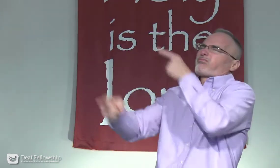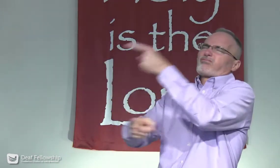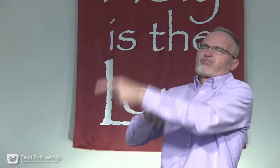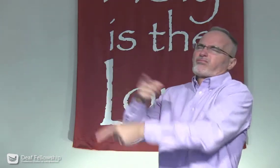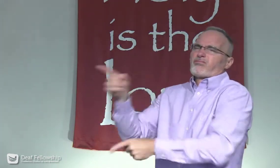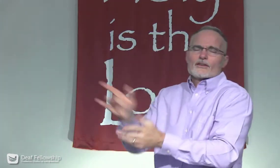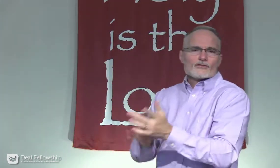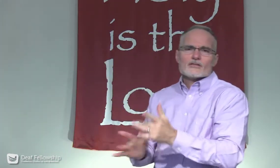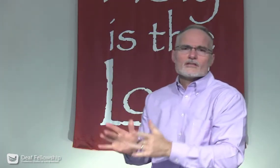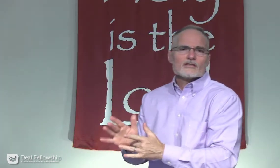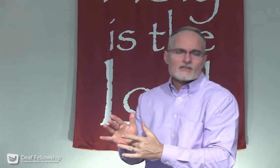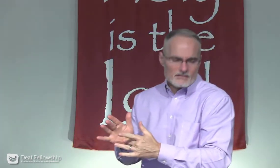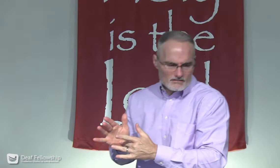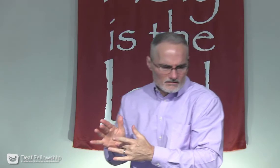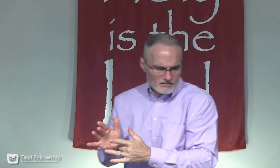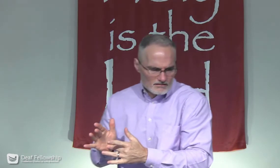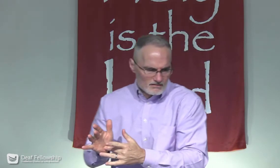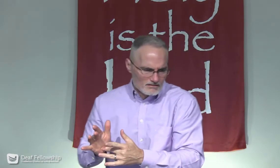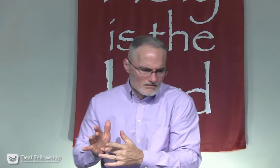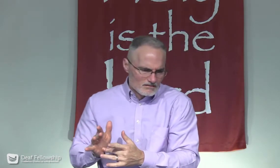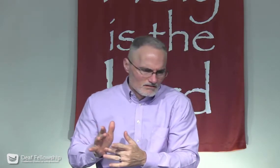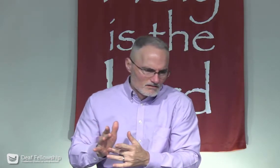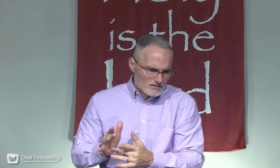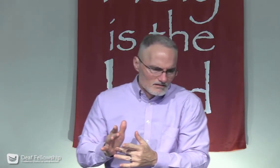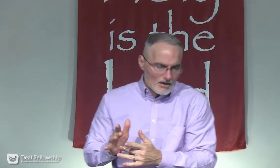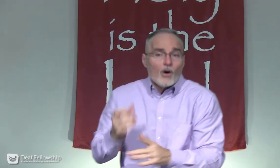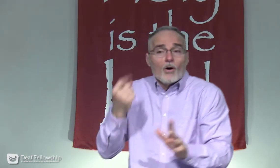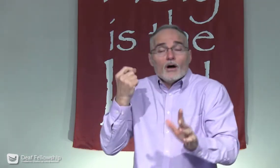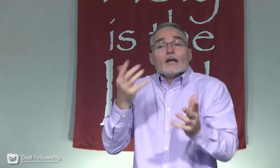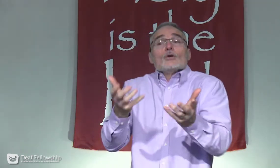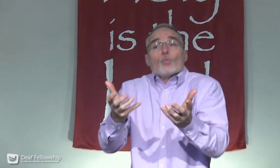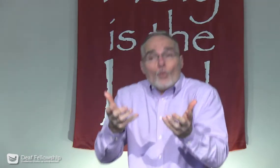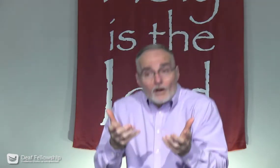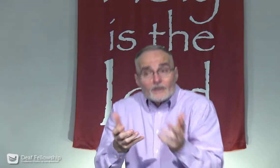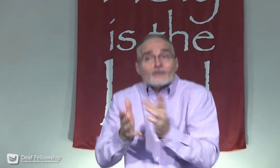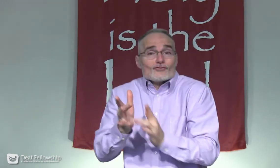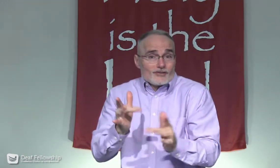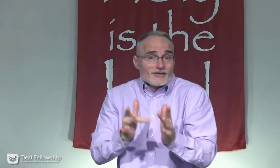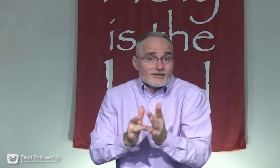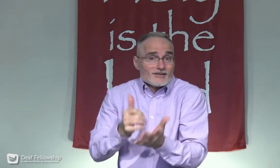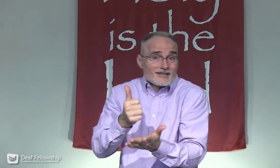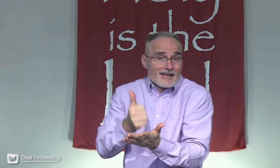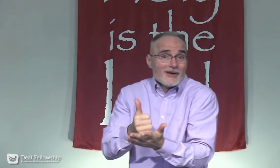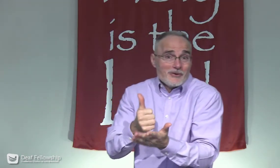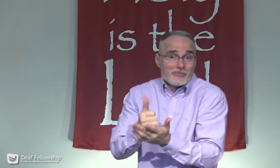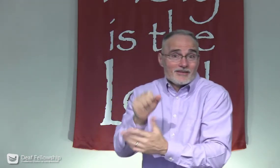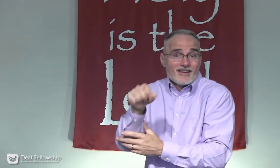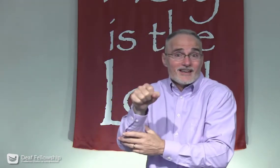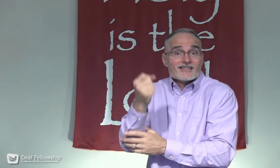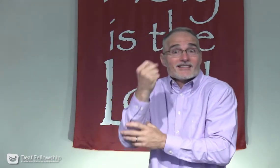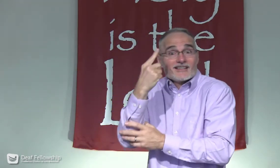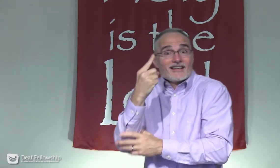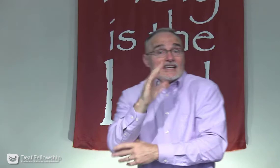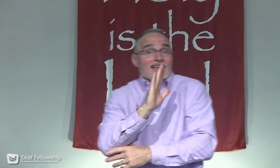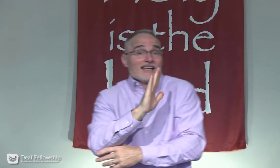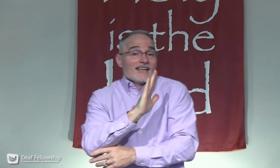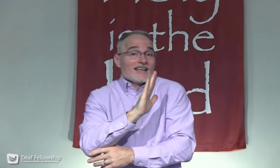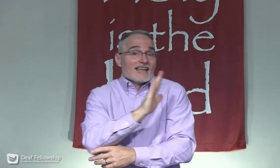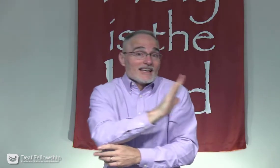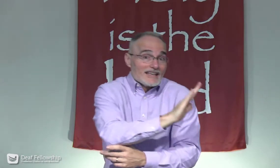right there, right next to him. And yet all he does is hurl insults at him. Now, he wanted